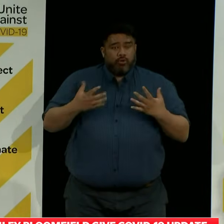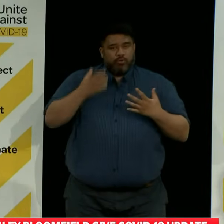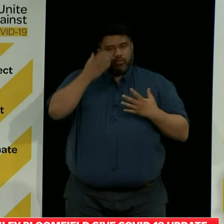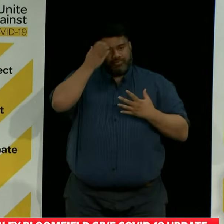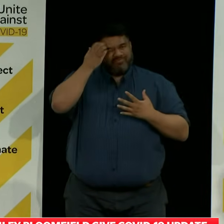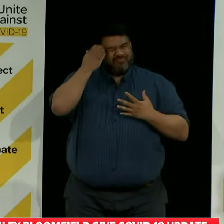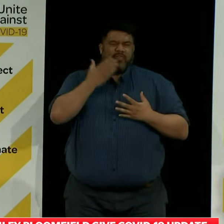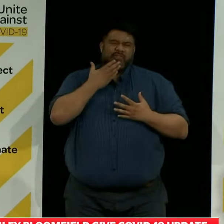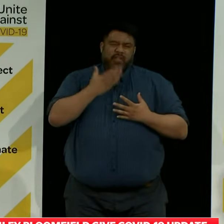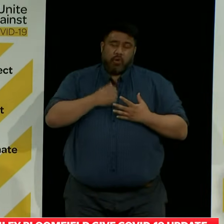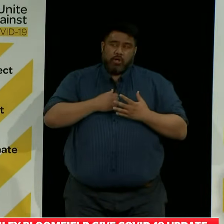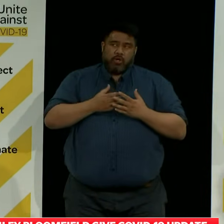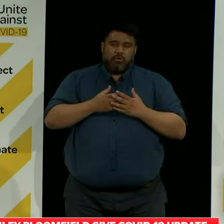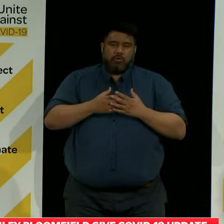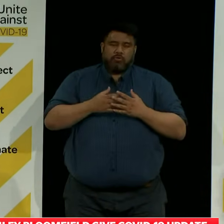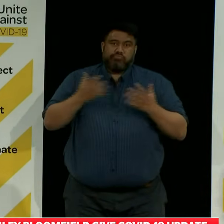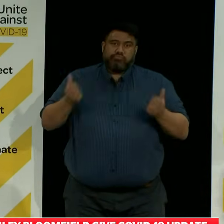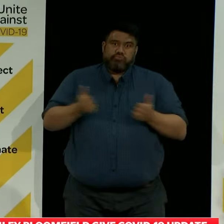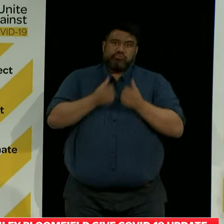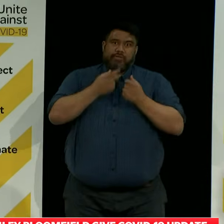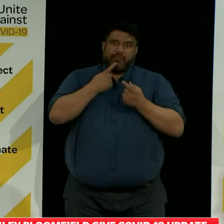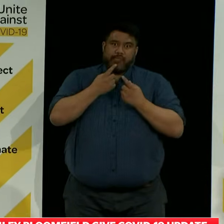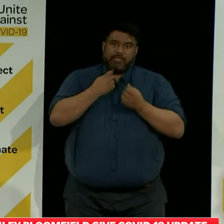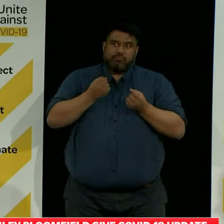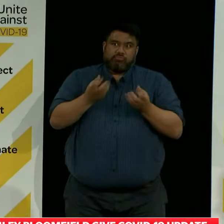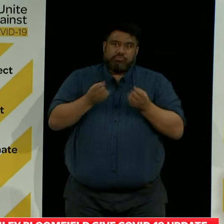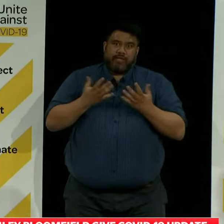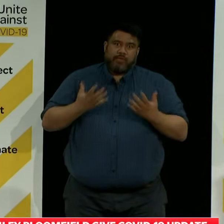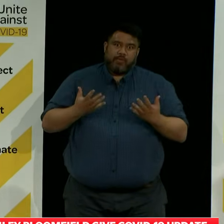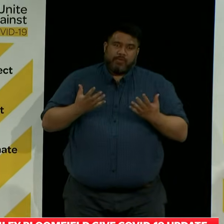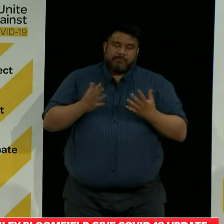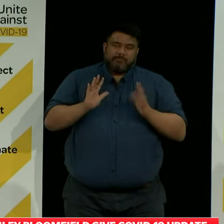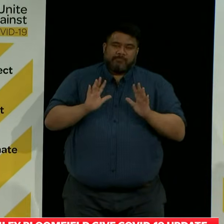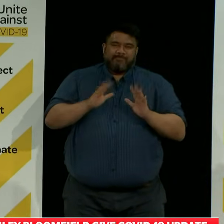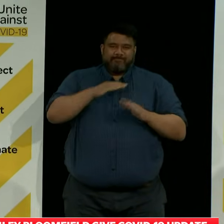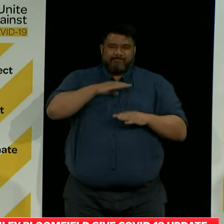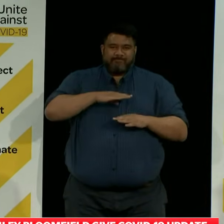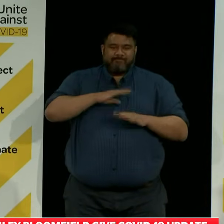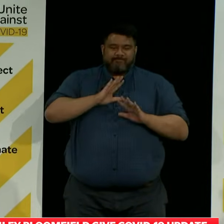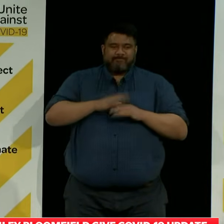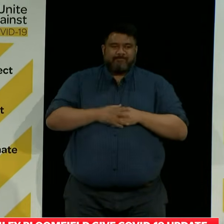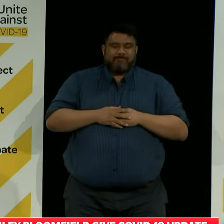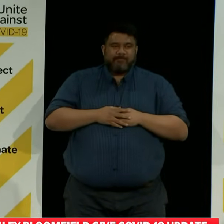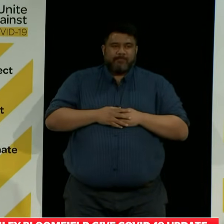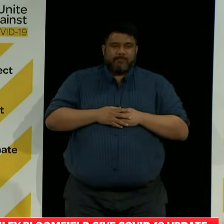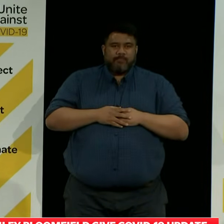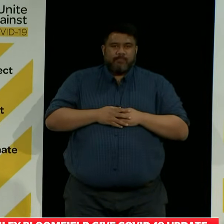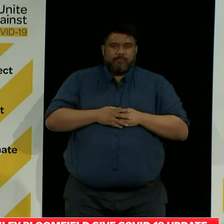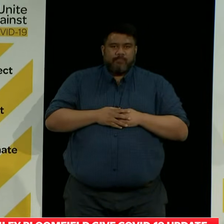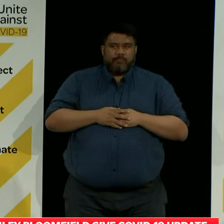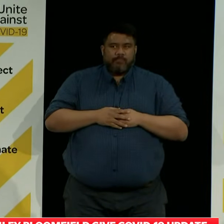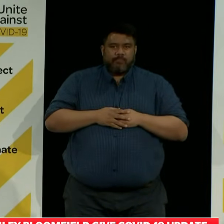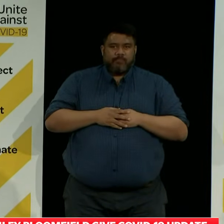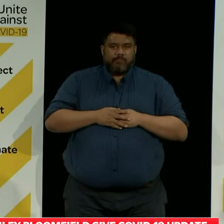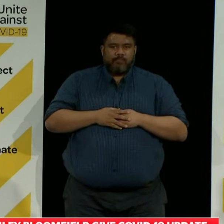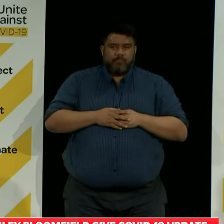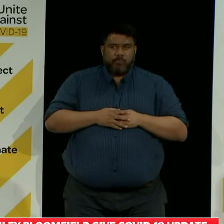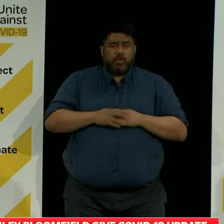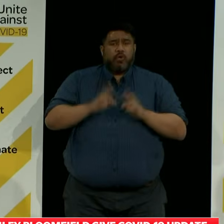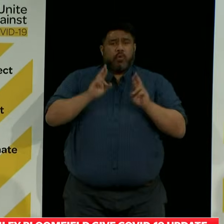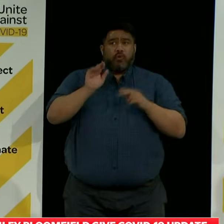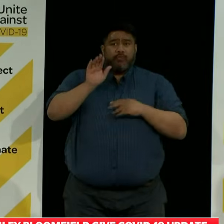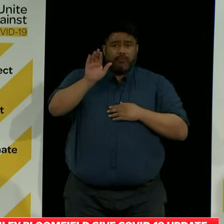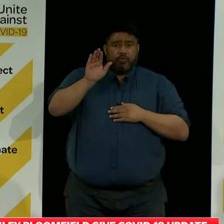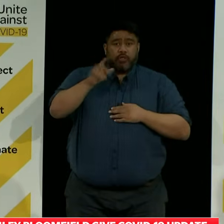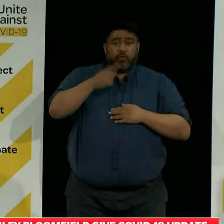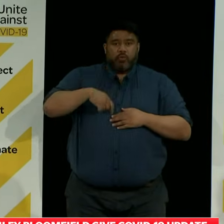for bearing with me for a lot of information to impart this Monday afternoon. Vaccines will mean that in the future we can do things differently,